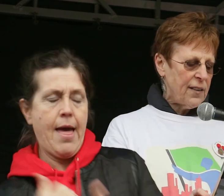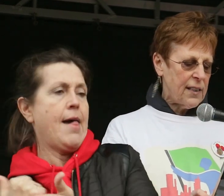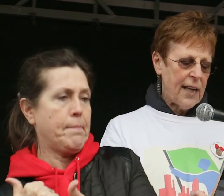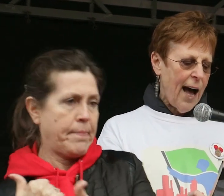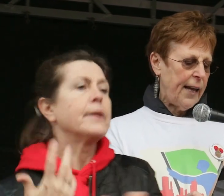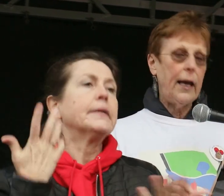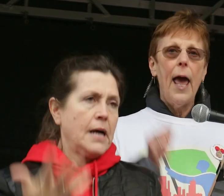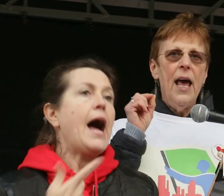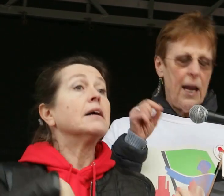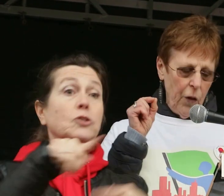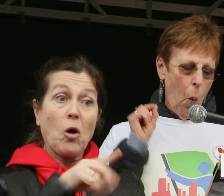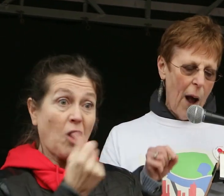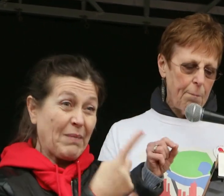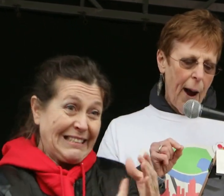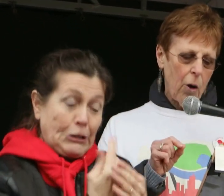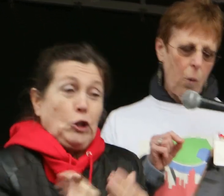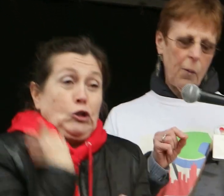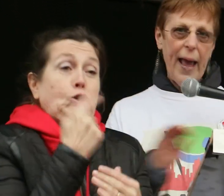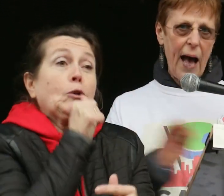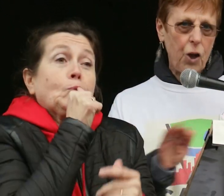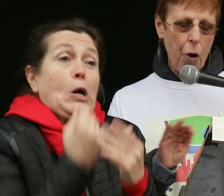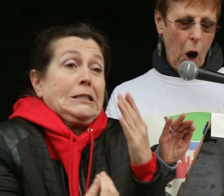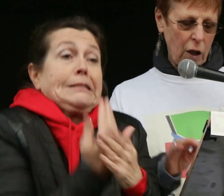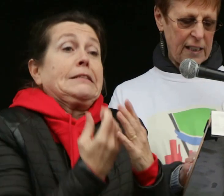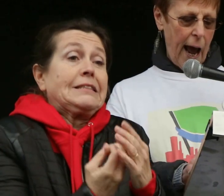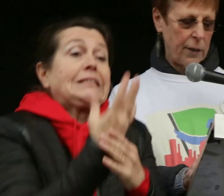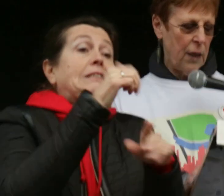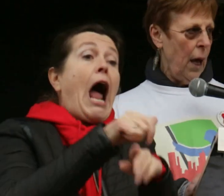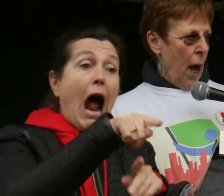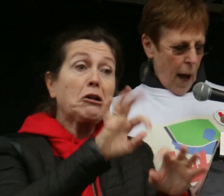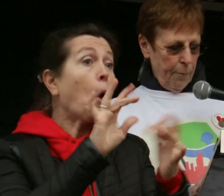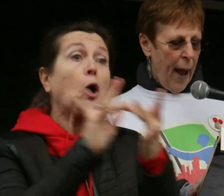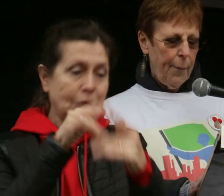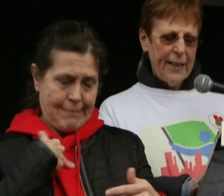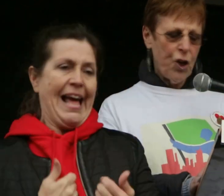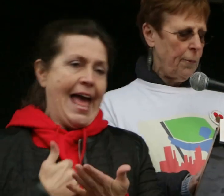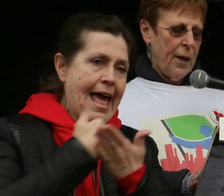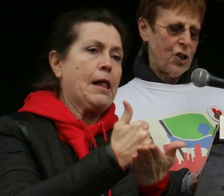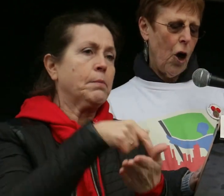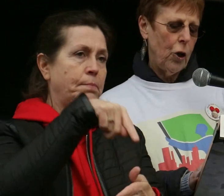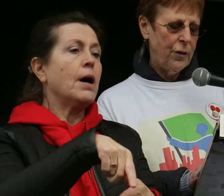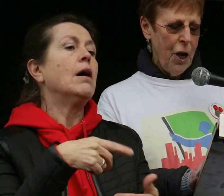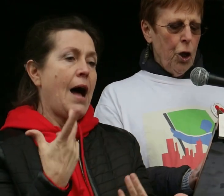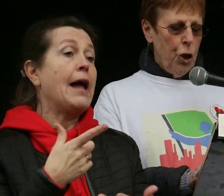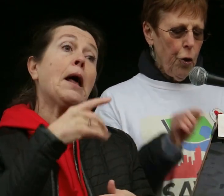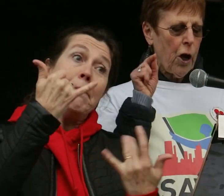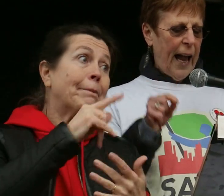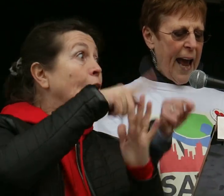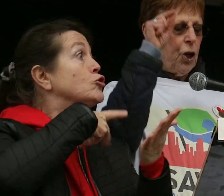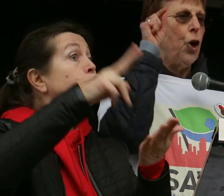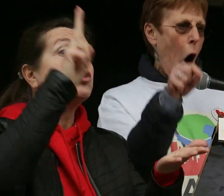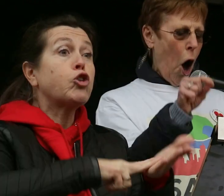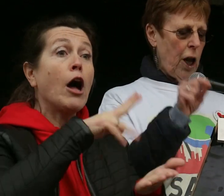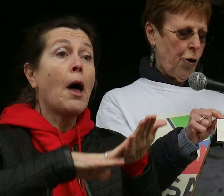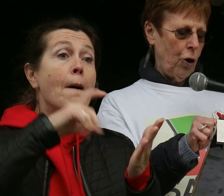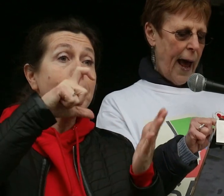campaign just starting in the one borough where we had no contact, and maybe John McDonald, you could